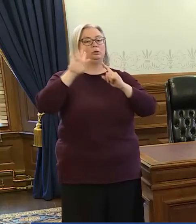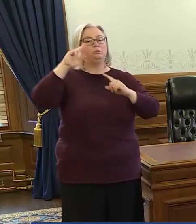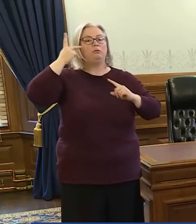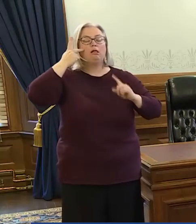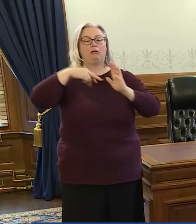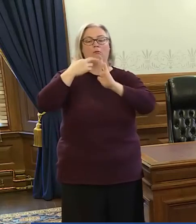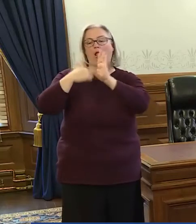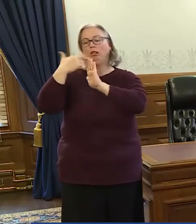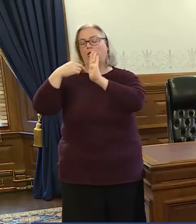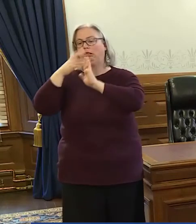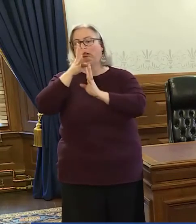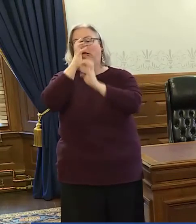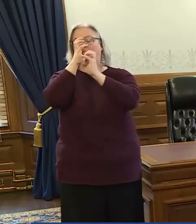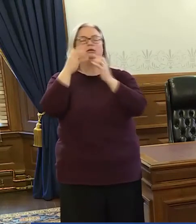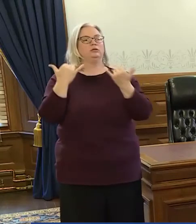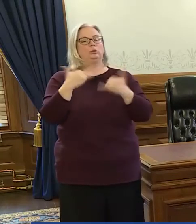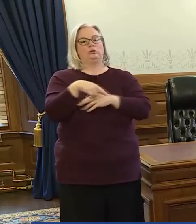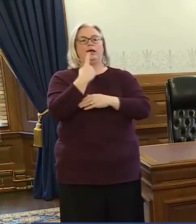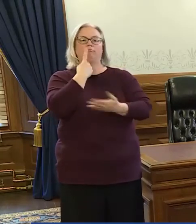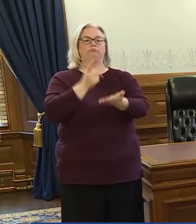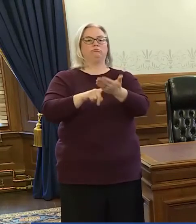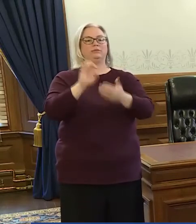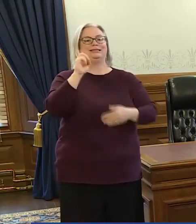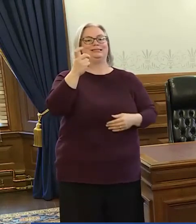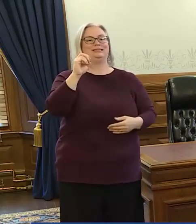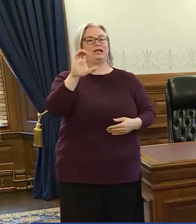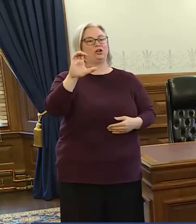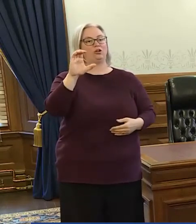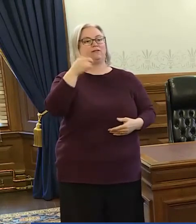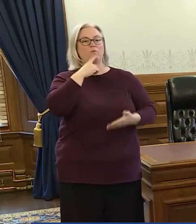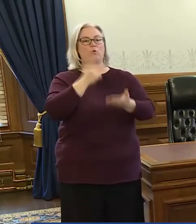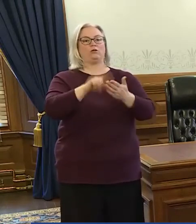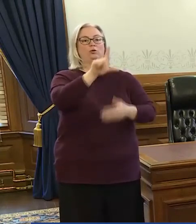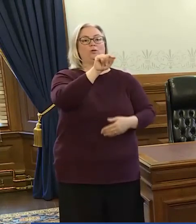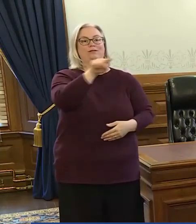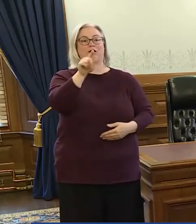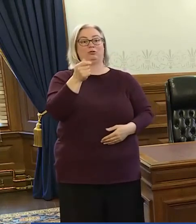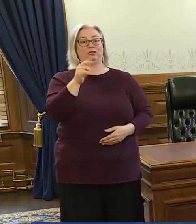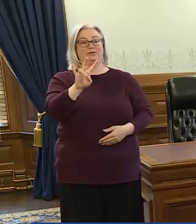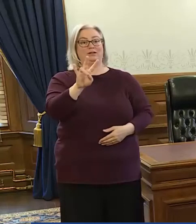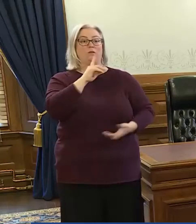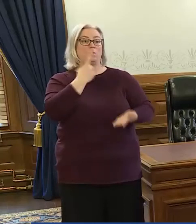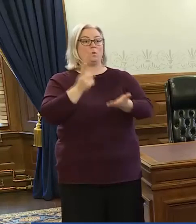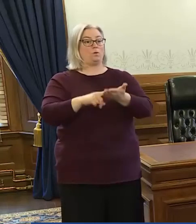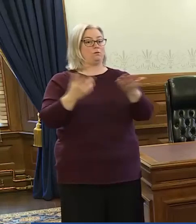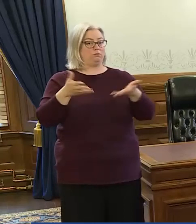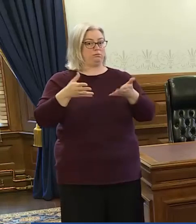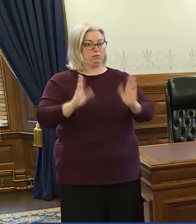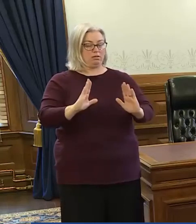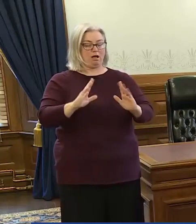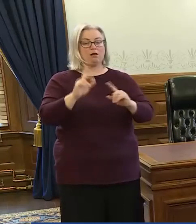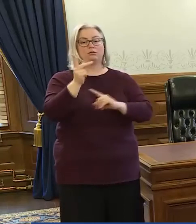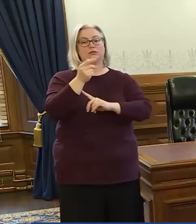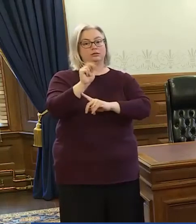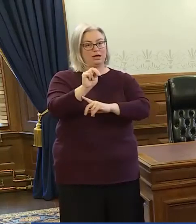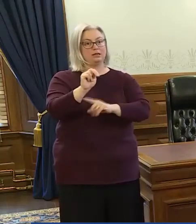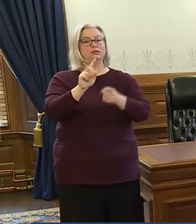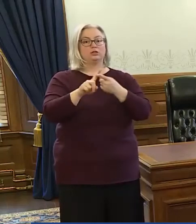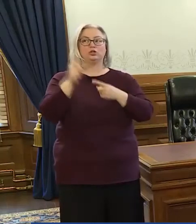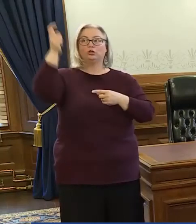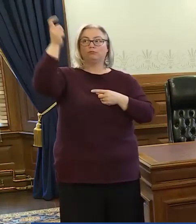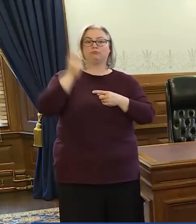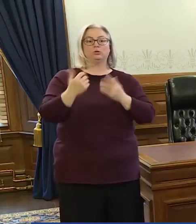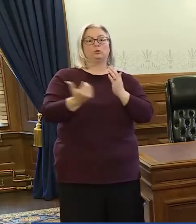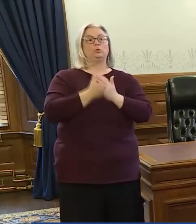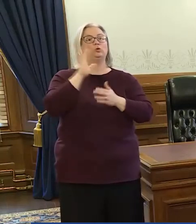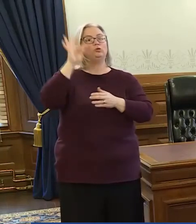Therefore, today I'm issuing Executive Order 20-17. The order will allow Kansans to draw down